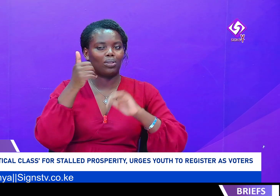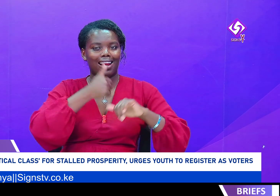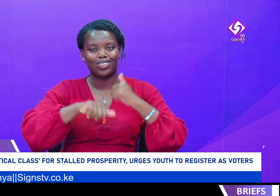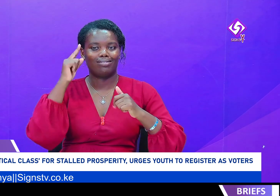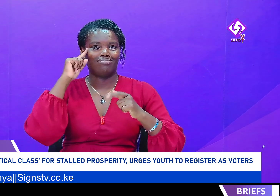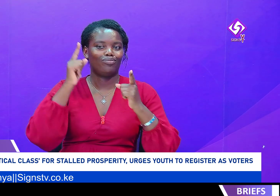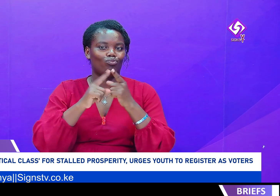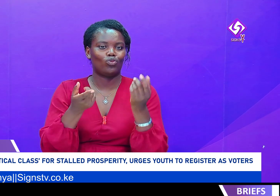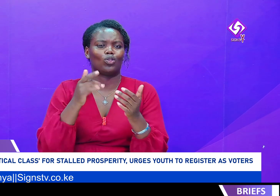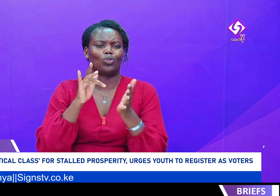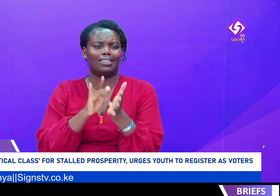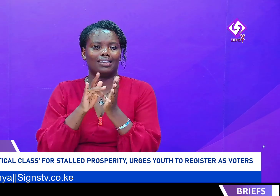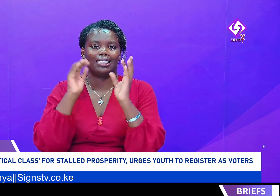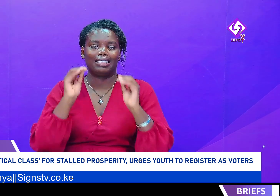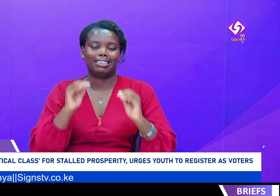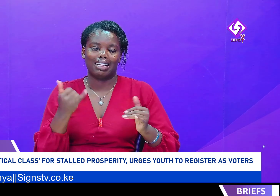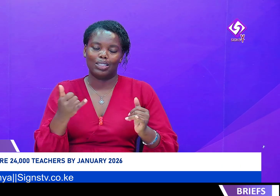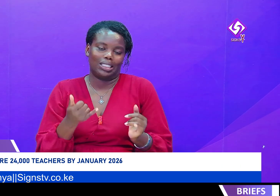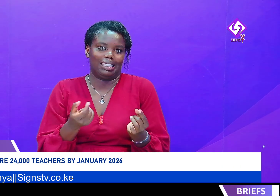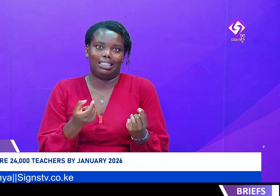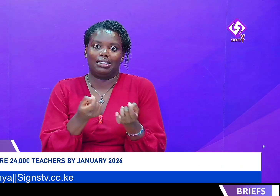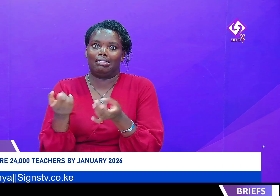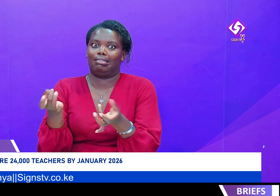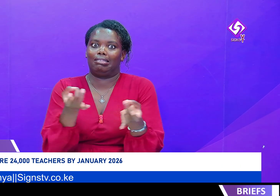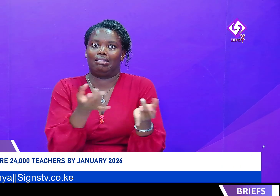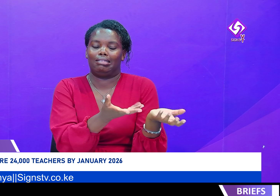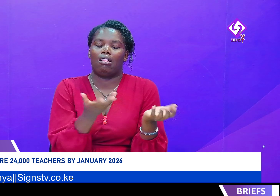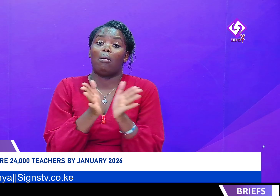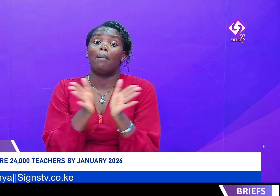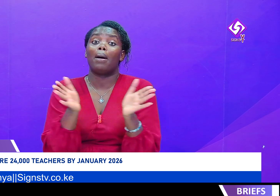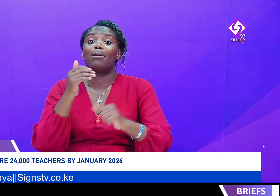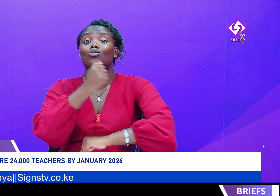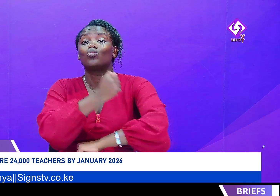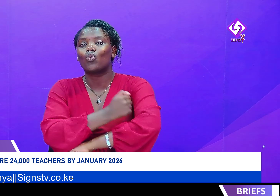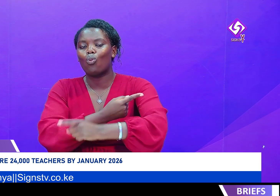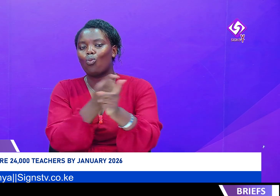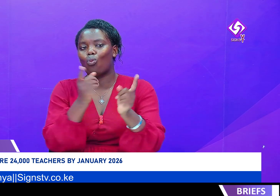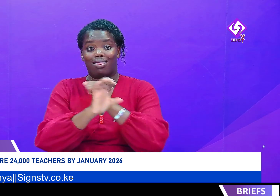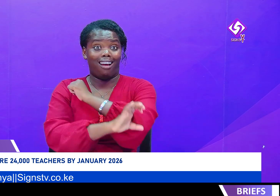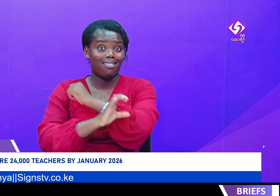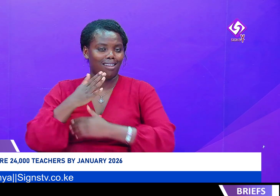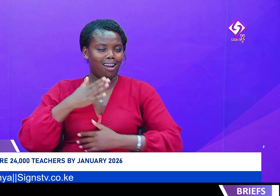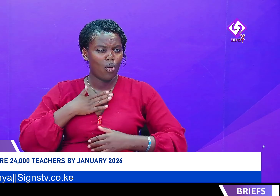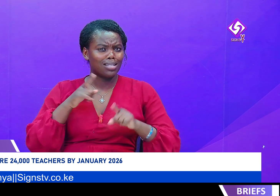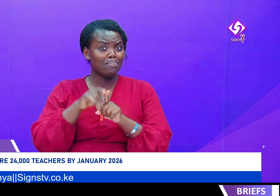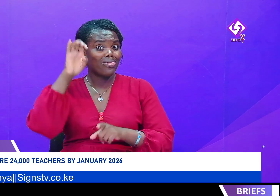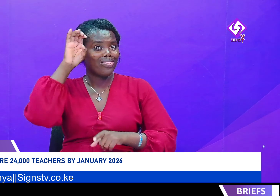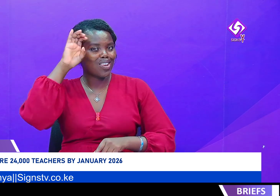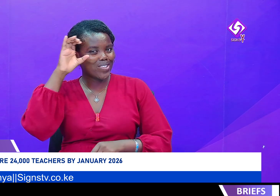in a significant move to address the persistent teacher shortage crisis in public schools across the